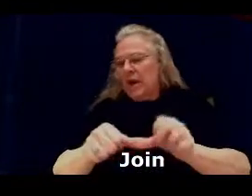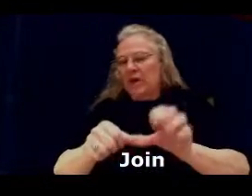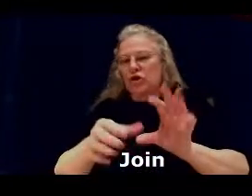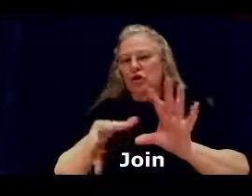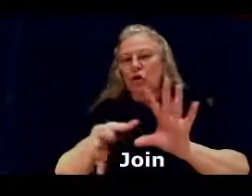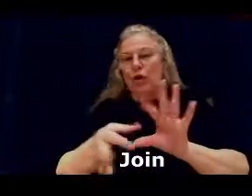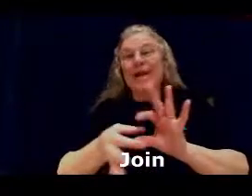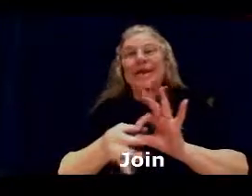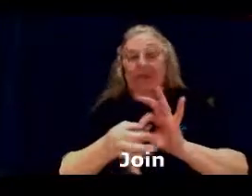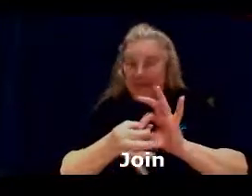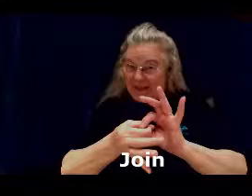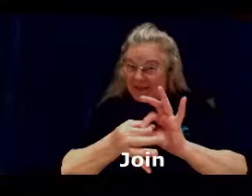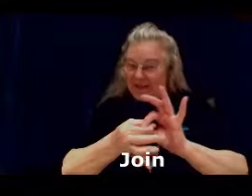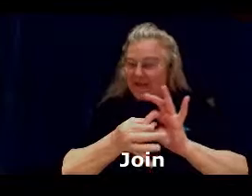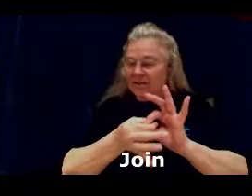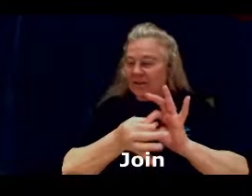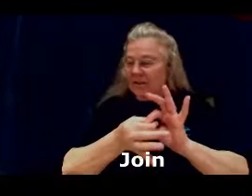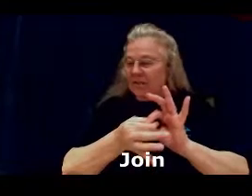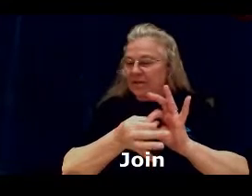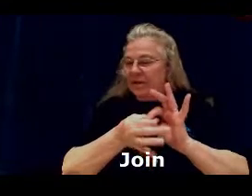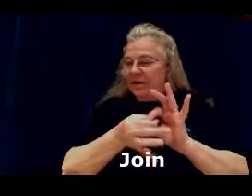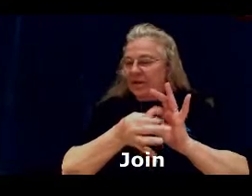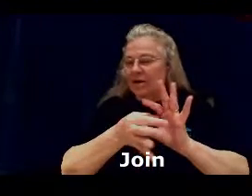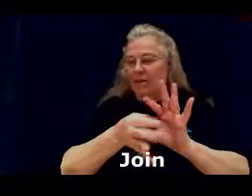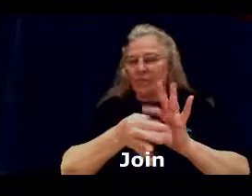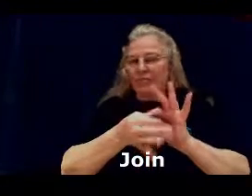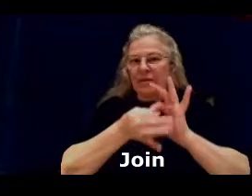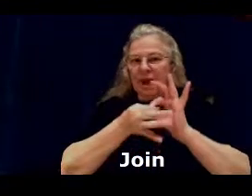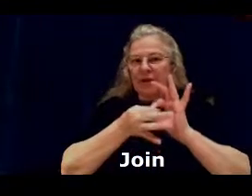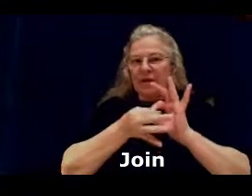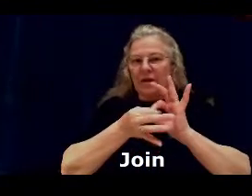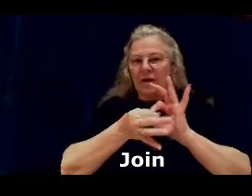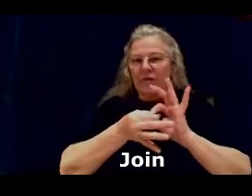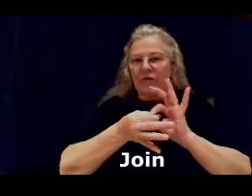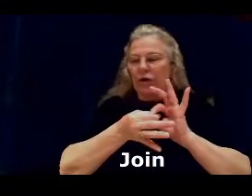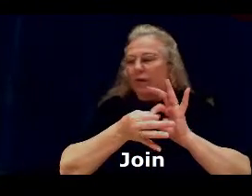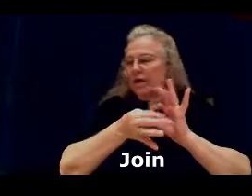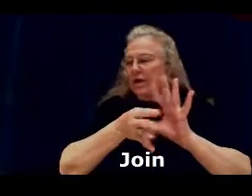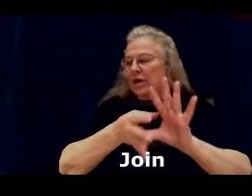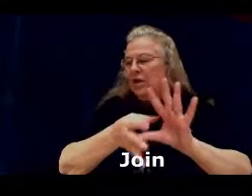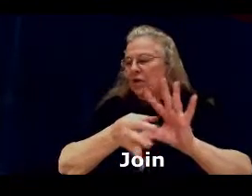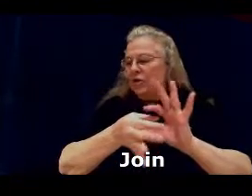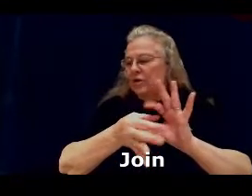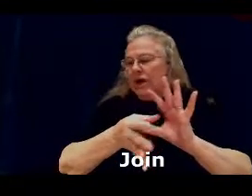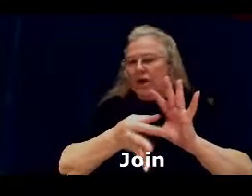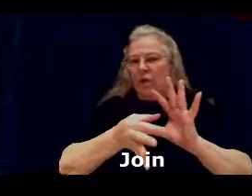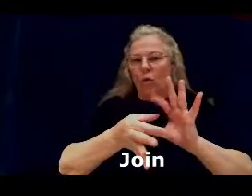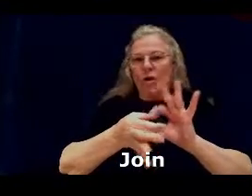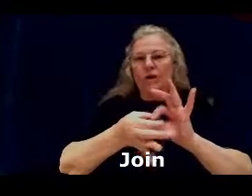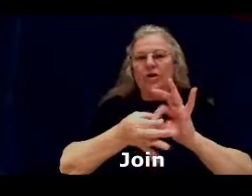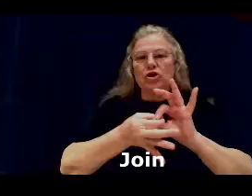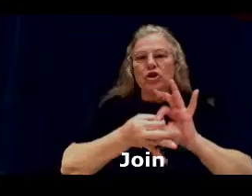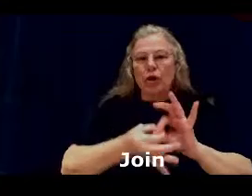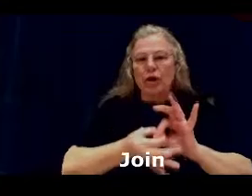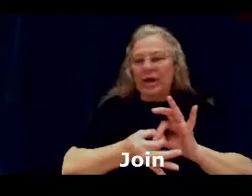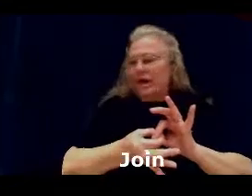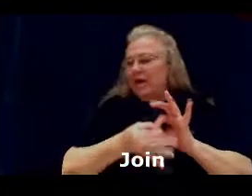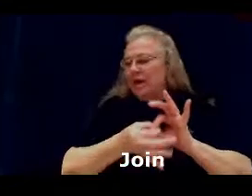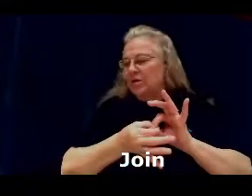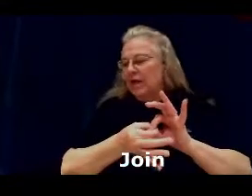And joined, and that's that same sign there for unity. You're taking one and you're joining it in with the